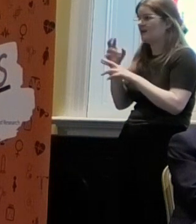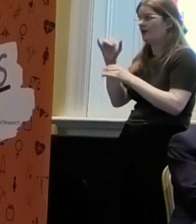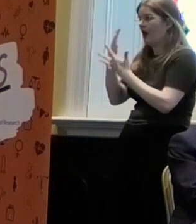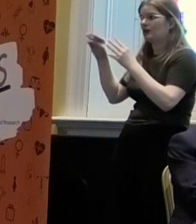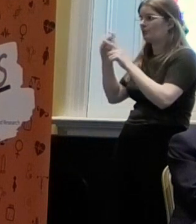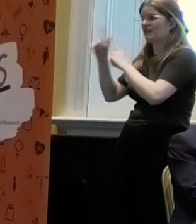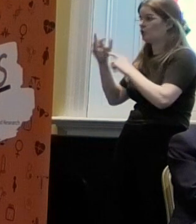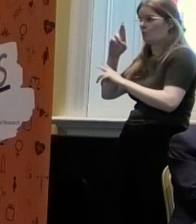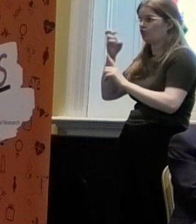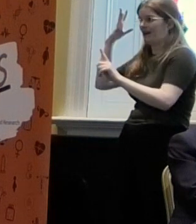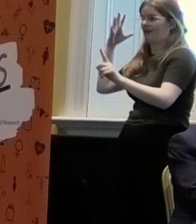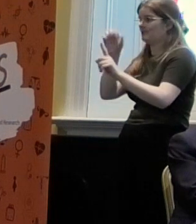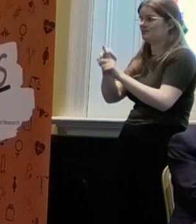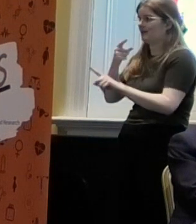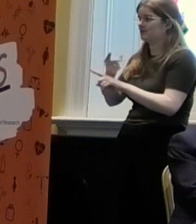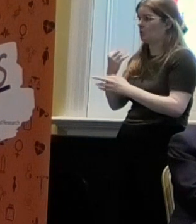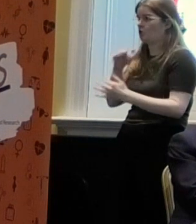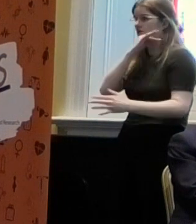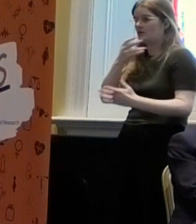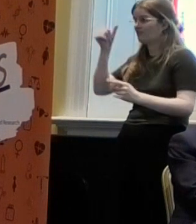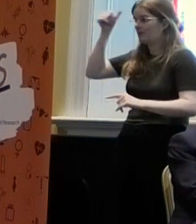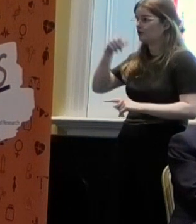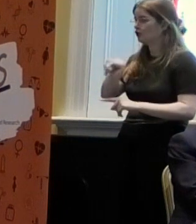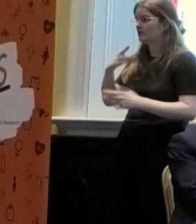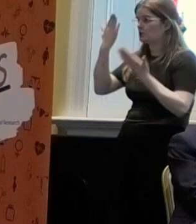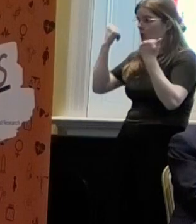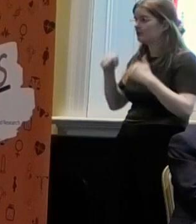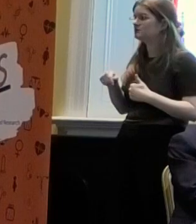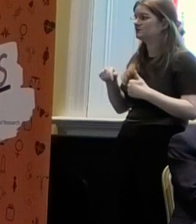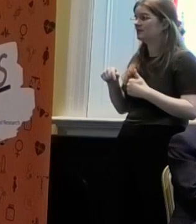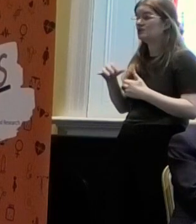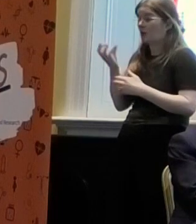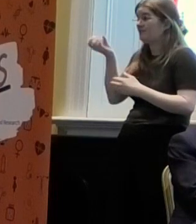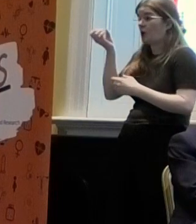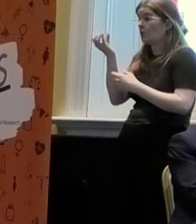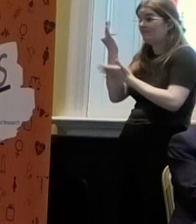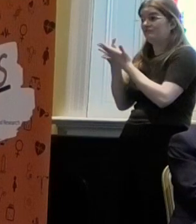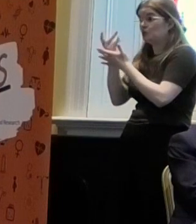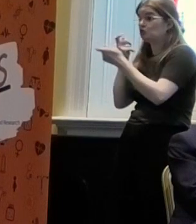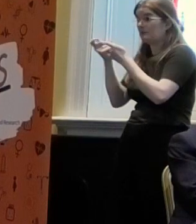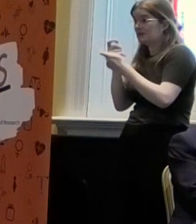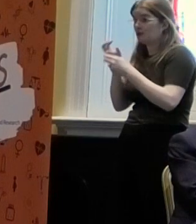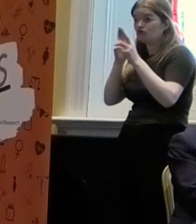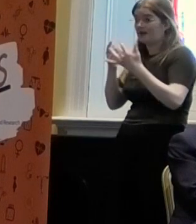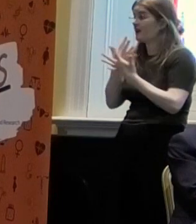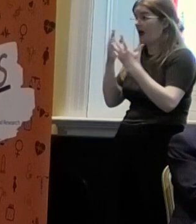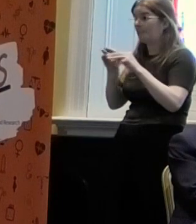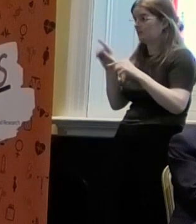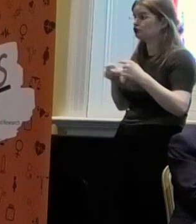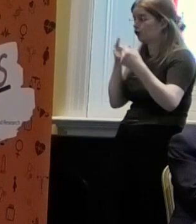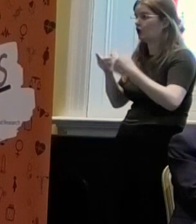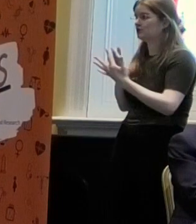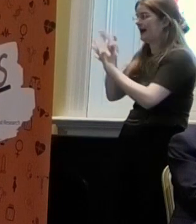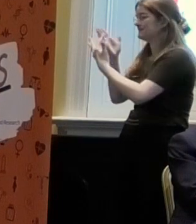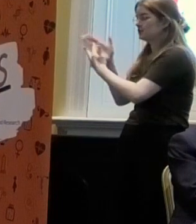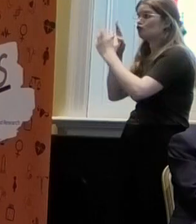some reasonable treatments for that. But again, I do know that people struggle in accessing the person